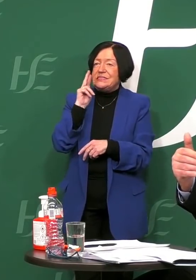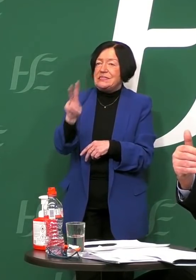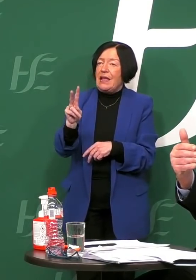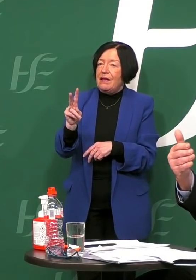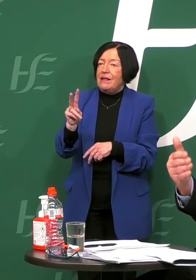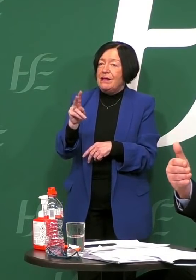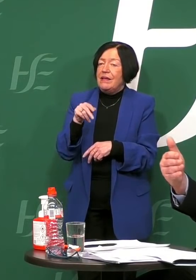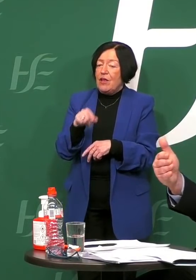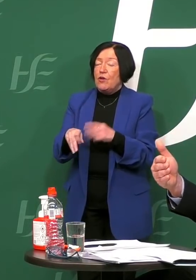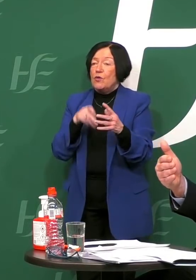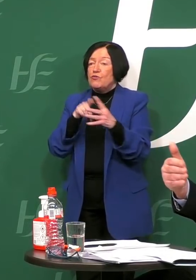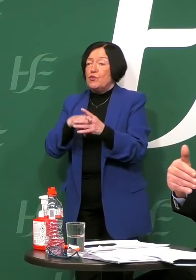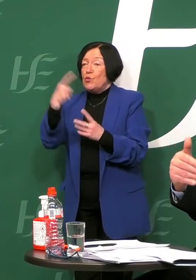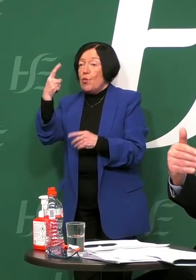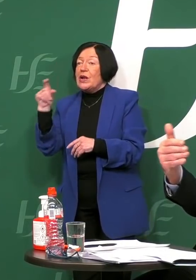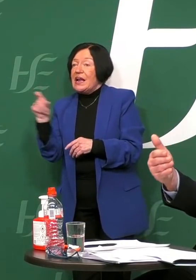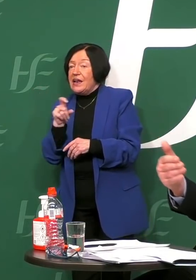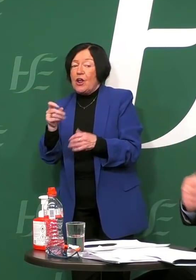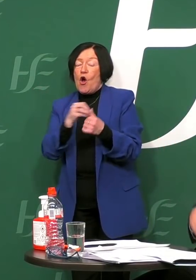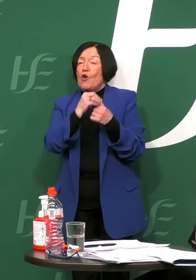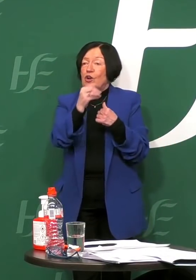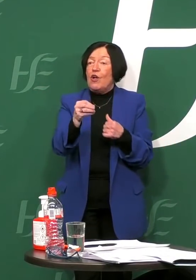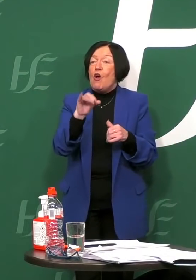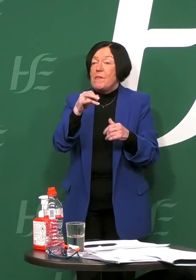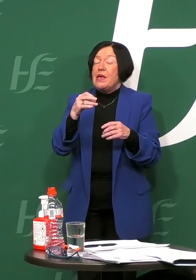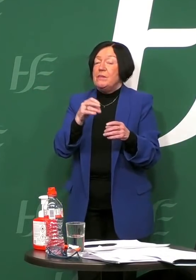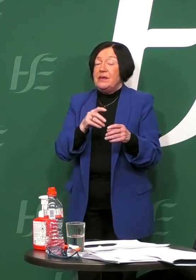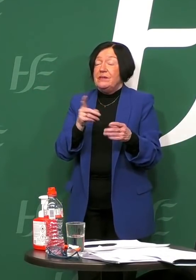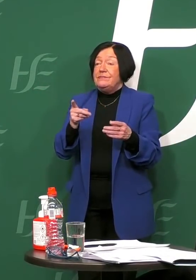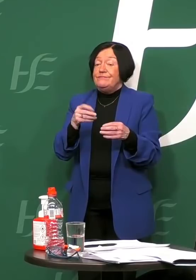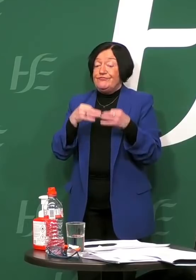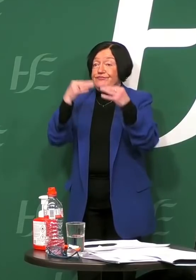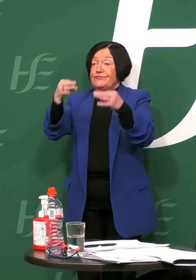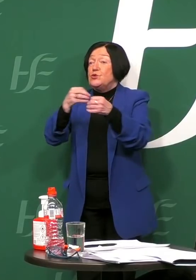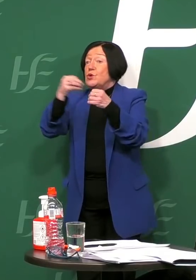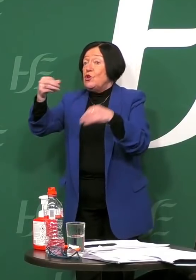judgment whether they go to one clinic or another, or perhaps even defer to another day.